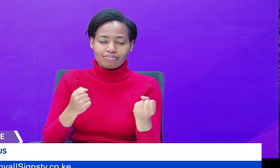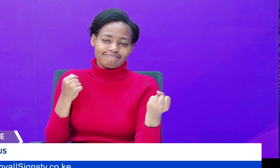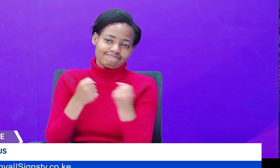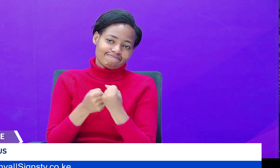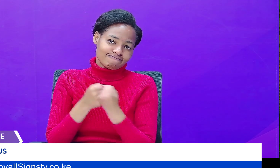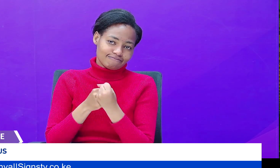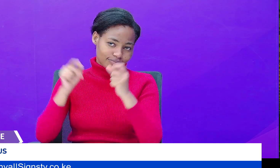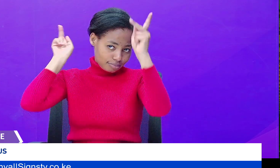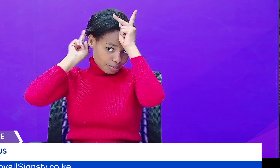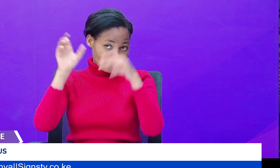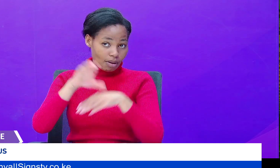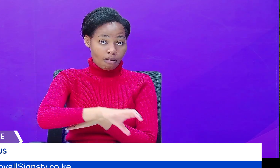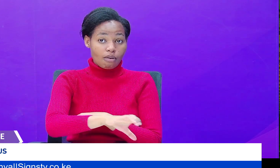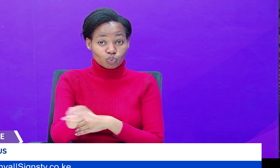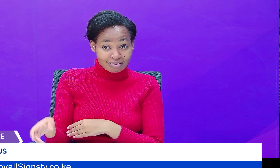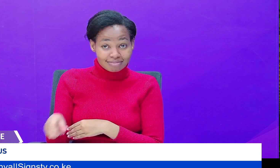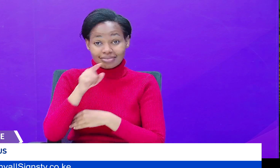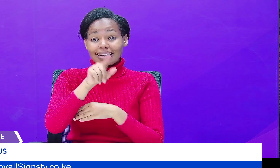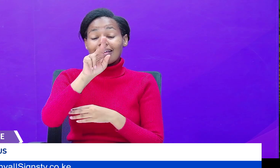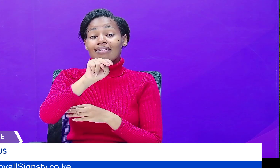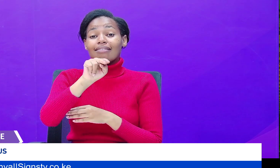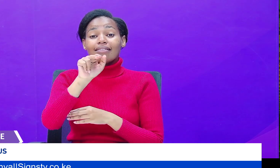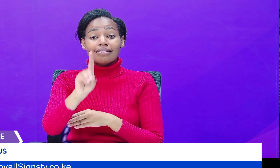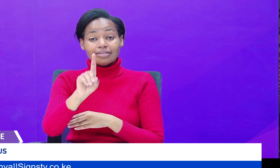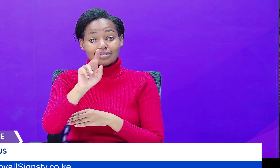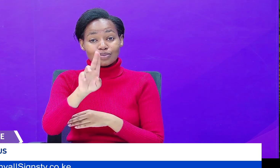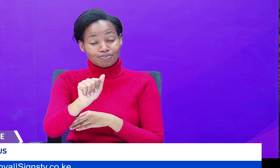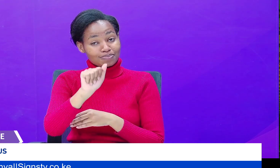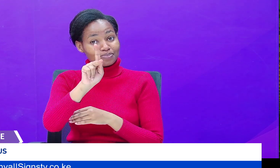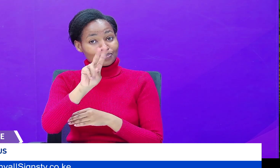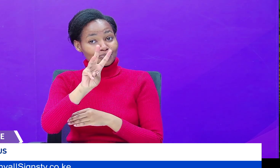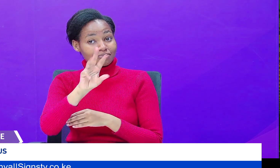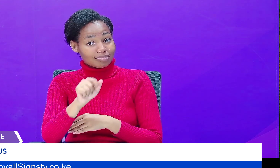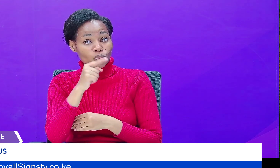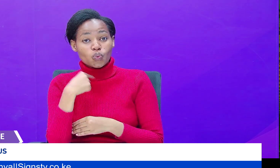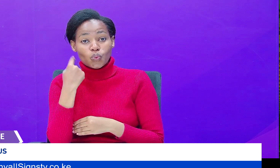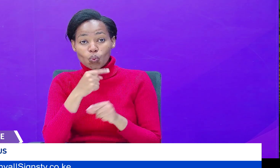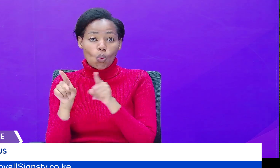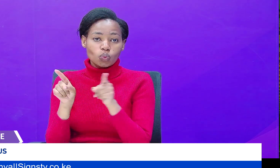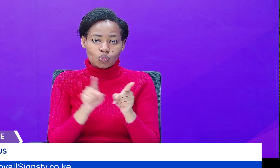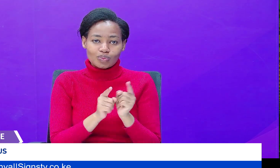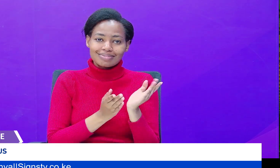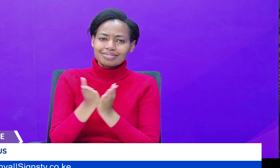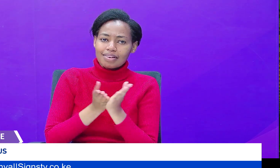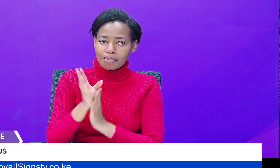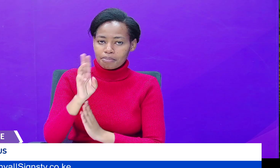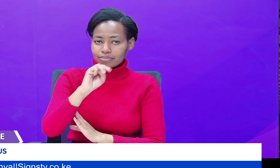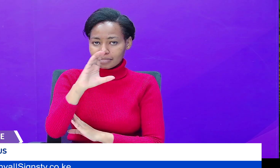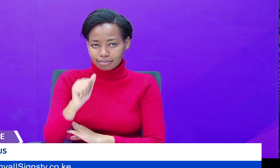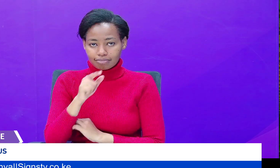its support in Kakamega County. Ndakwa, who also serves as an MCA, pledged